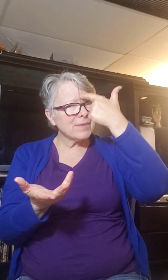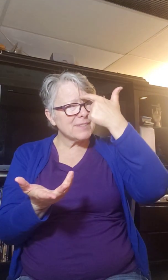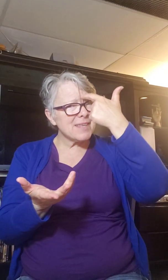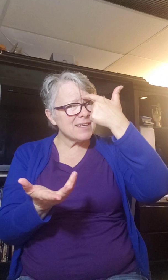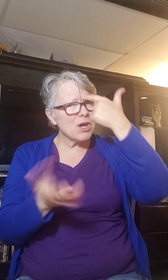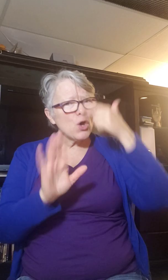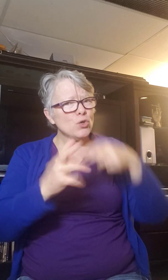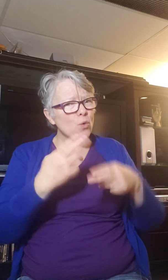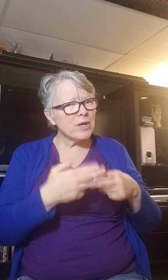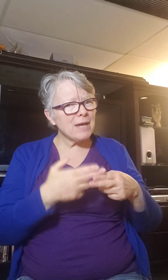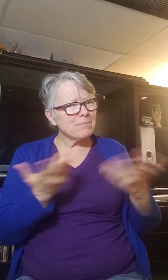see that? Your name?